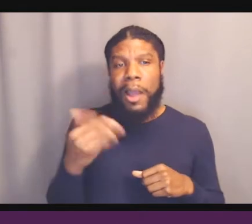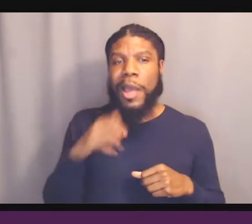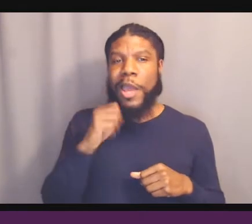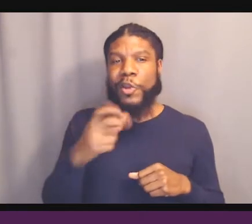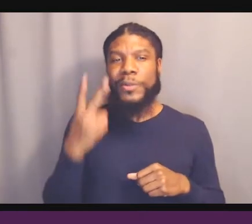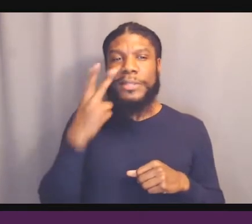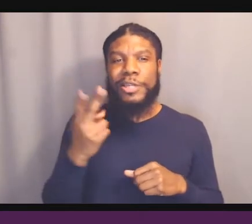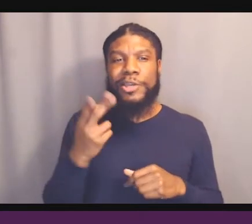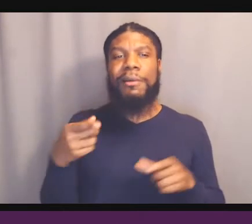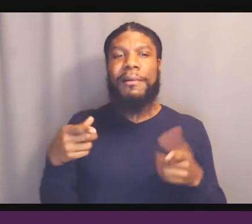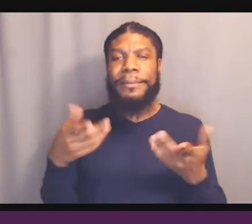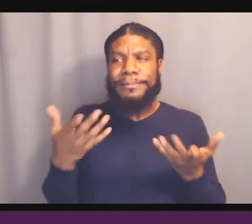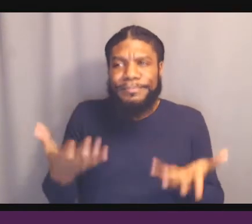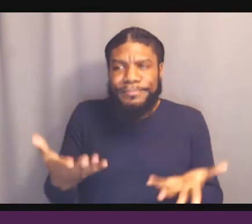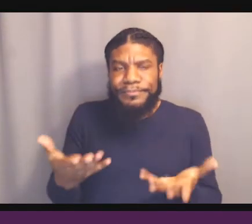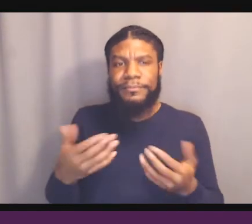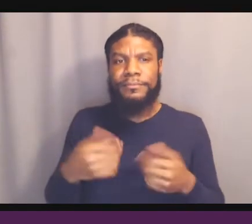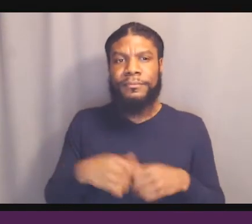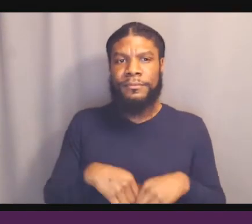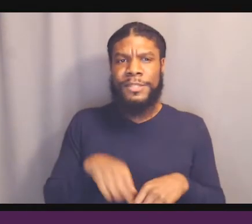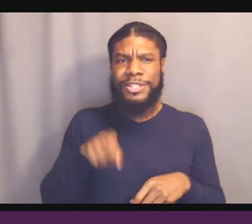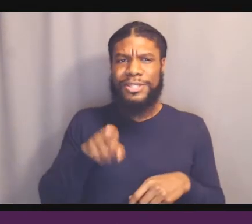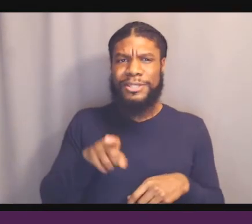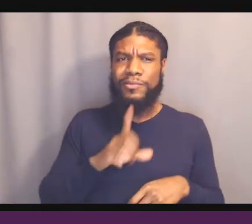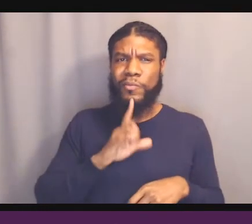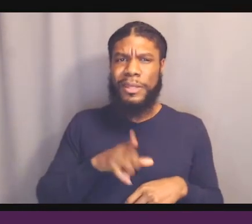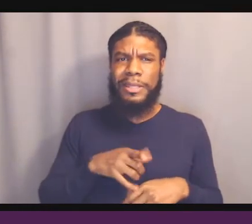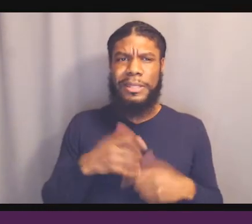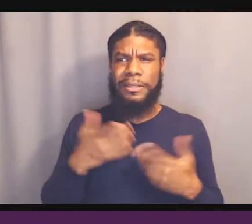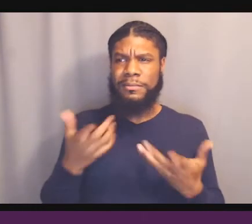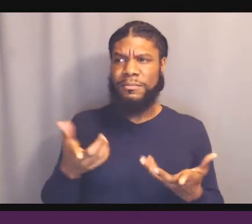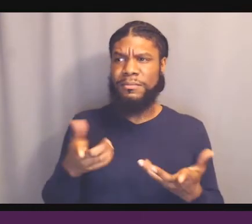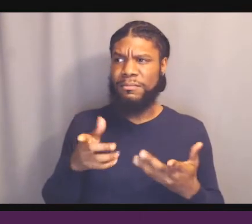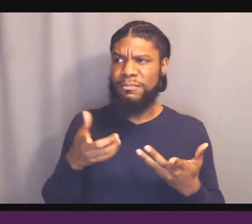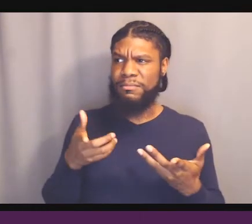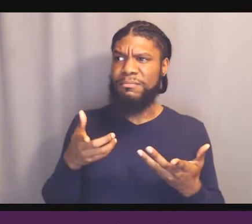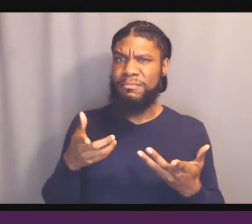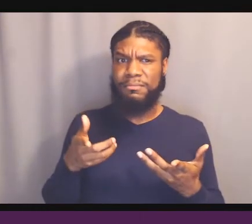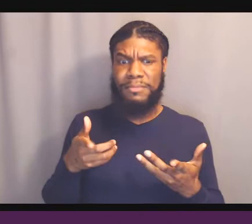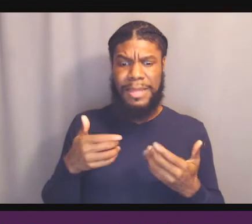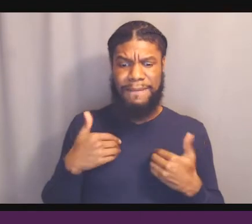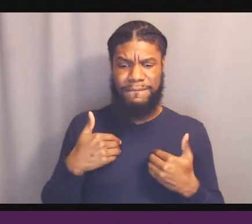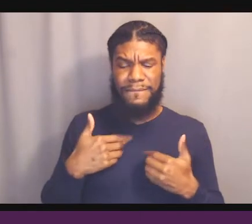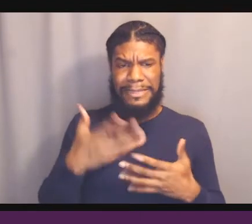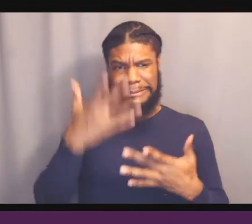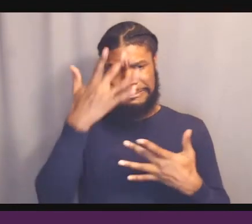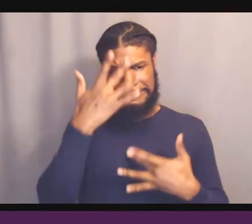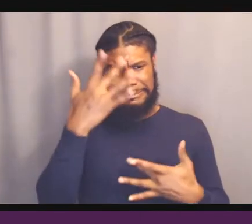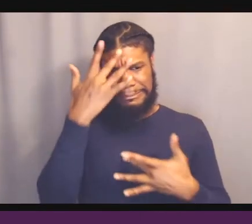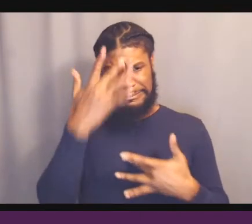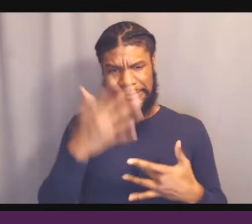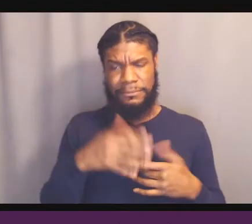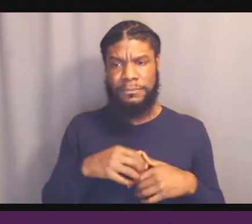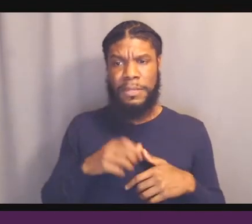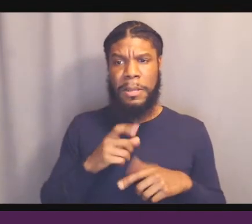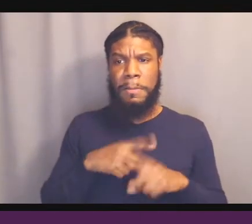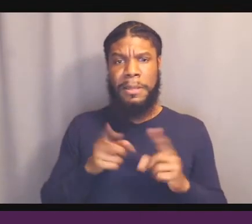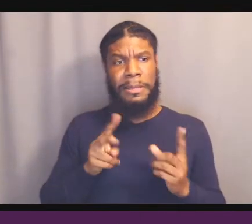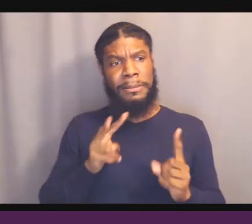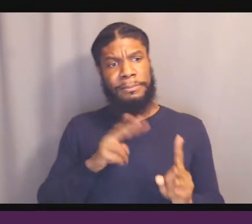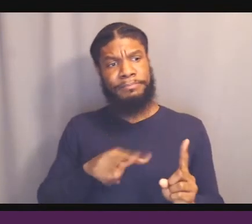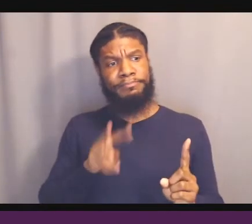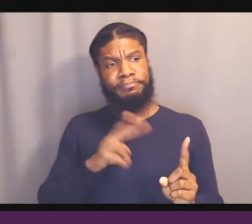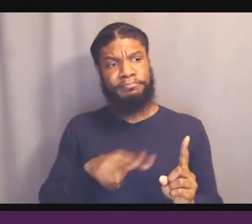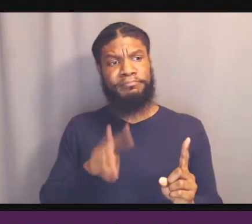as, she's cantankerous, but not changing. She has a condition, but they don't see it as changing. And